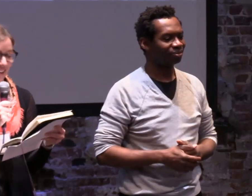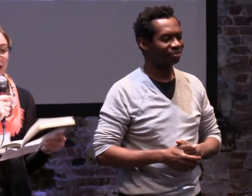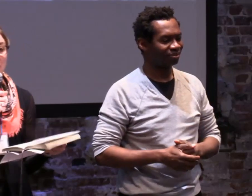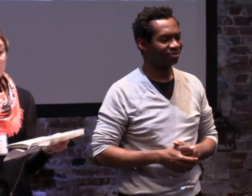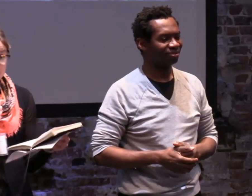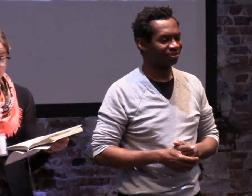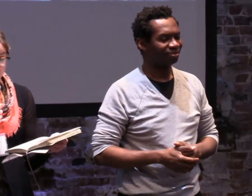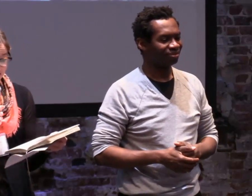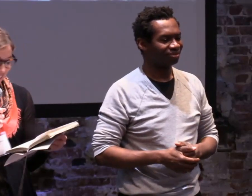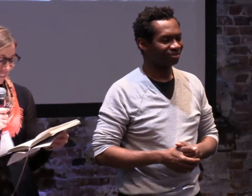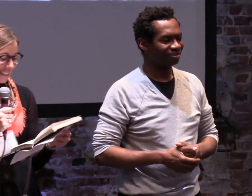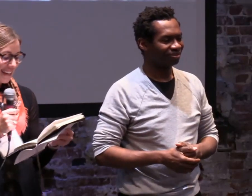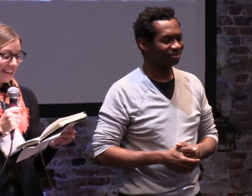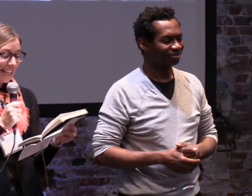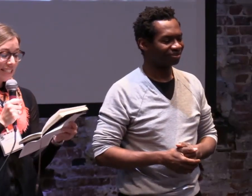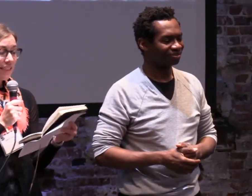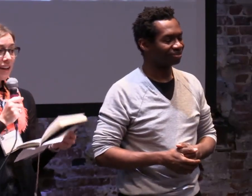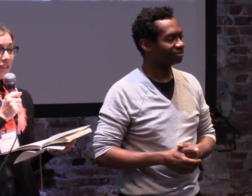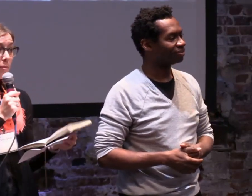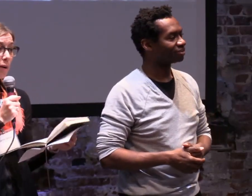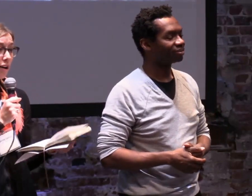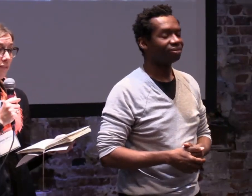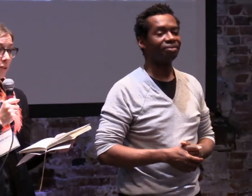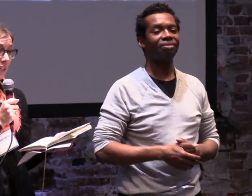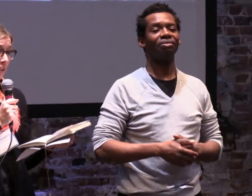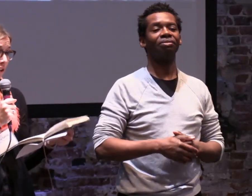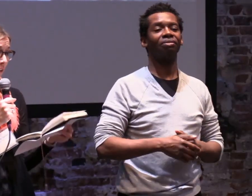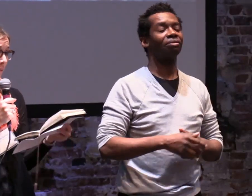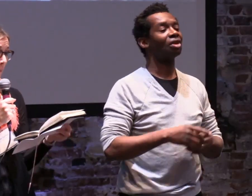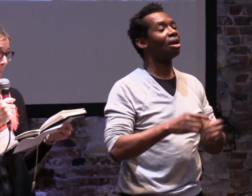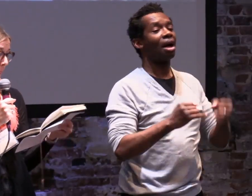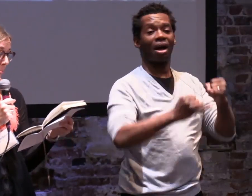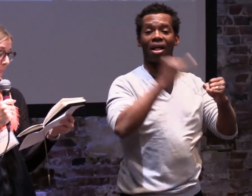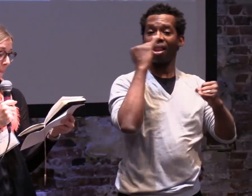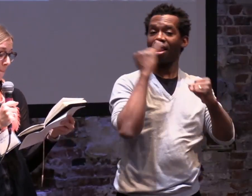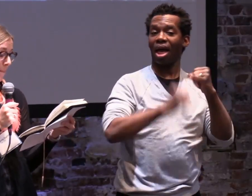In closing, I'd like to thank the Barr Foundation,